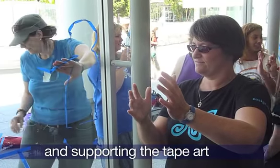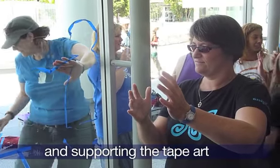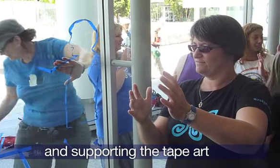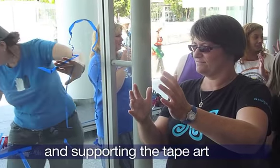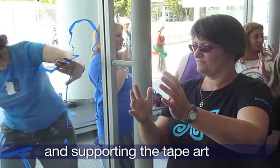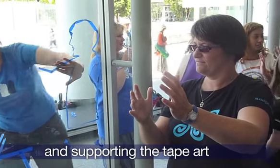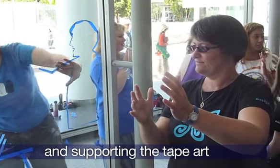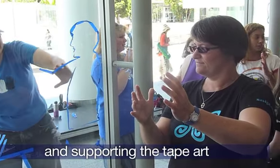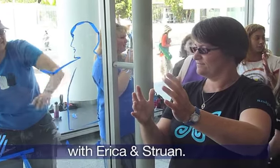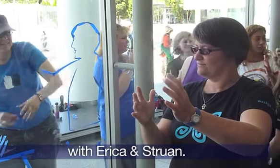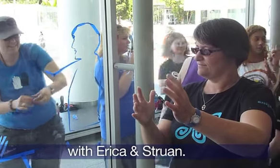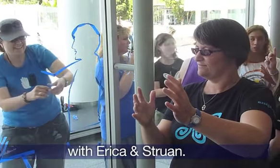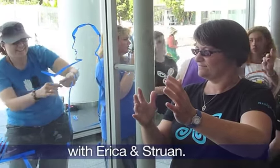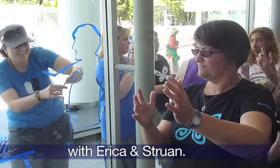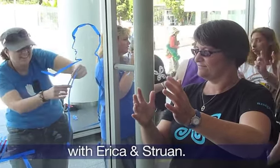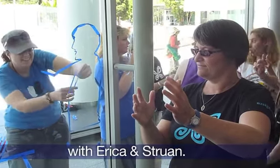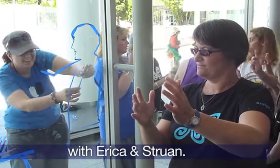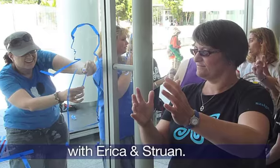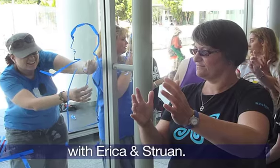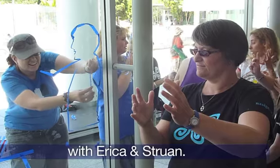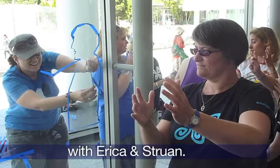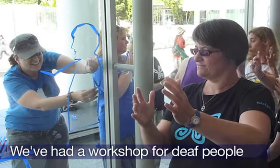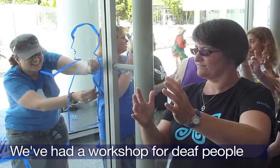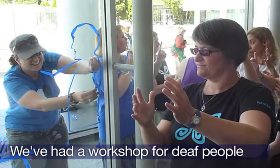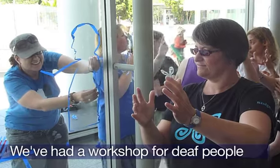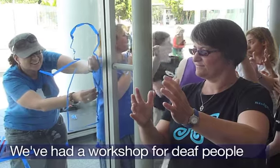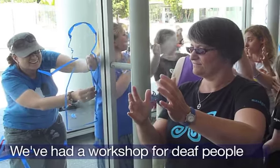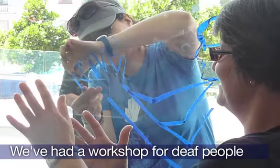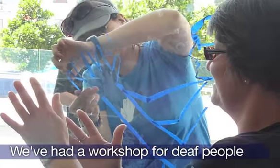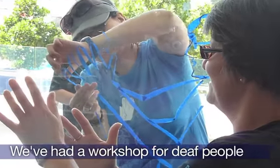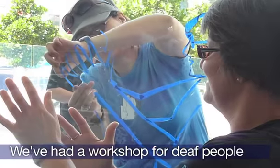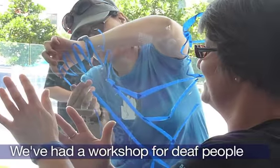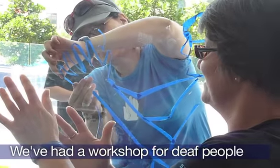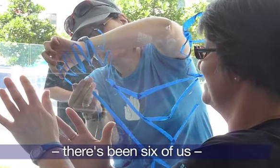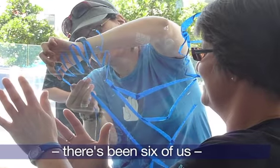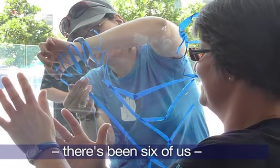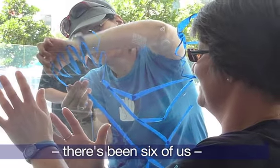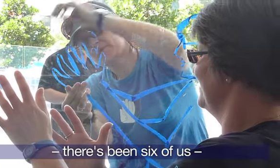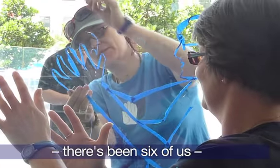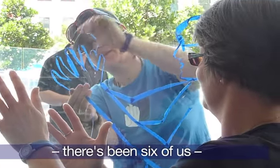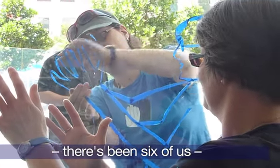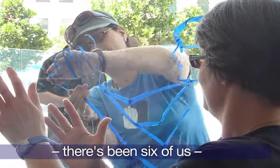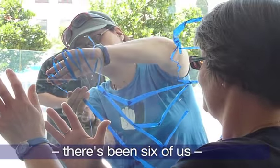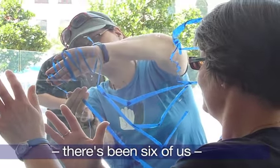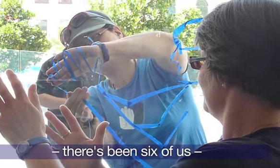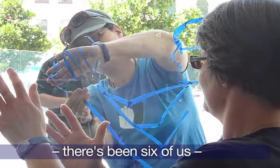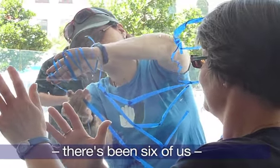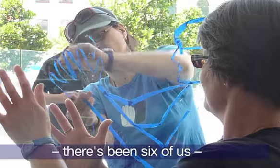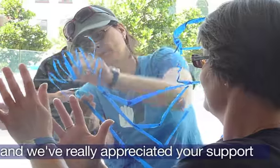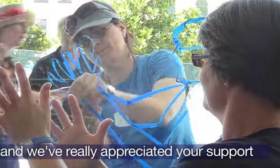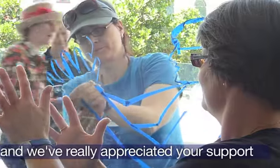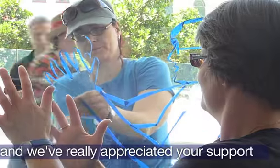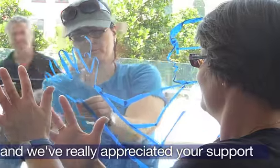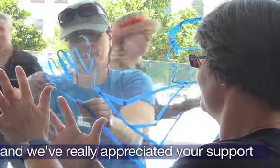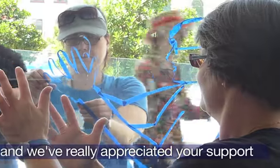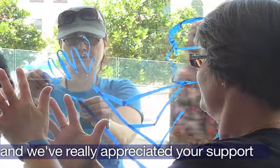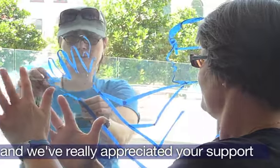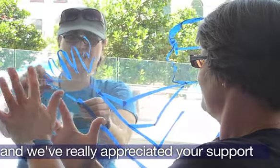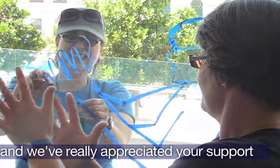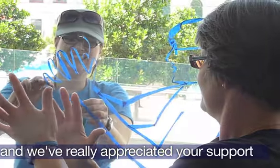the tape art with Erica and Struan. We've had a workshop for deaf people. There's been 6 of us, and we've really appreciated